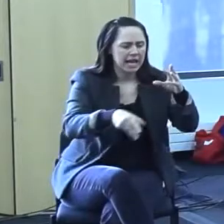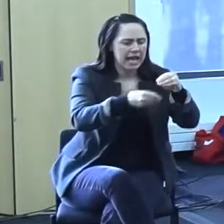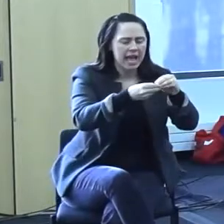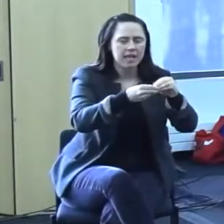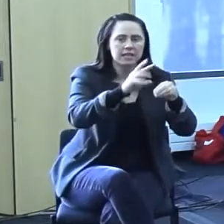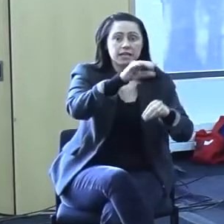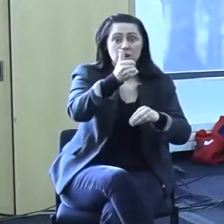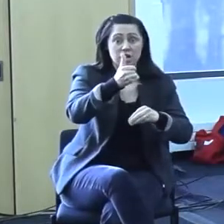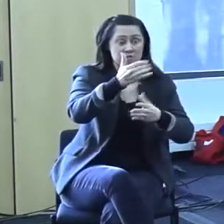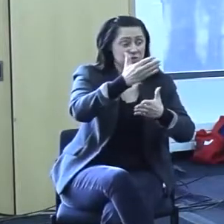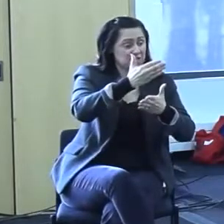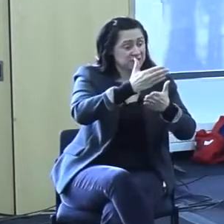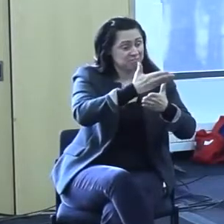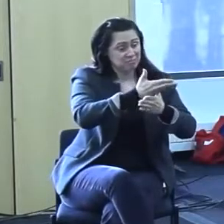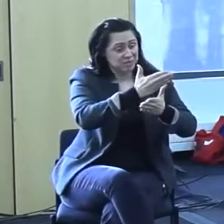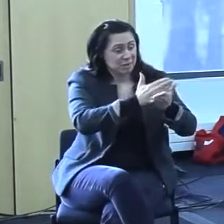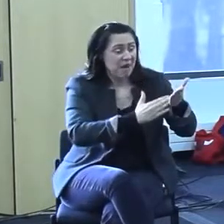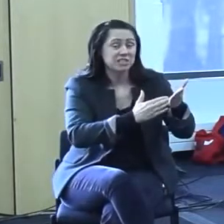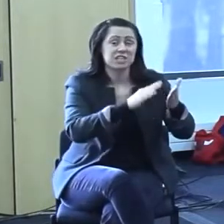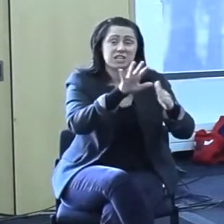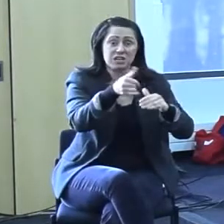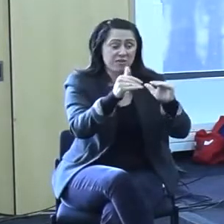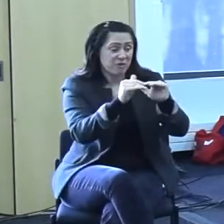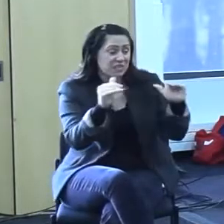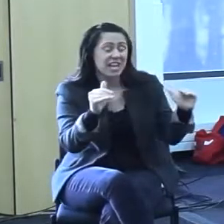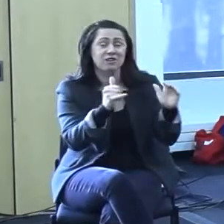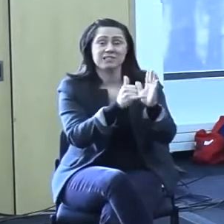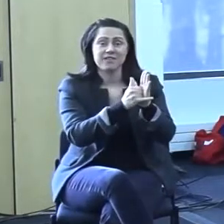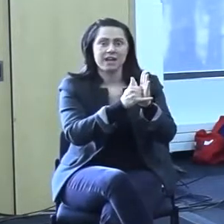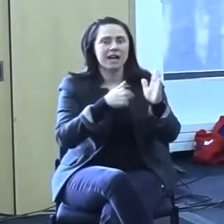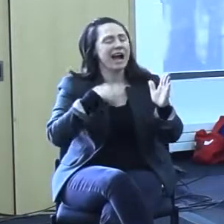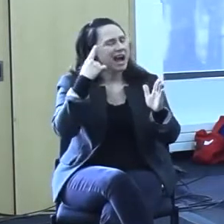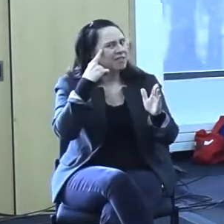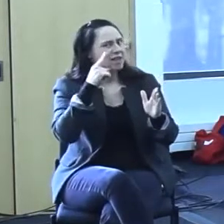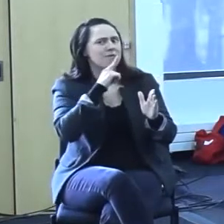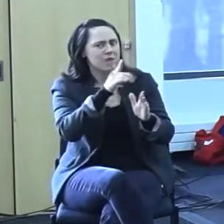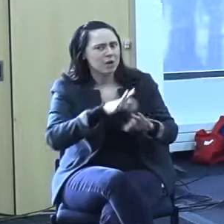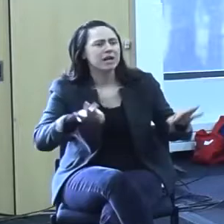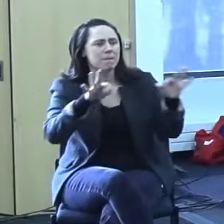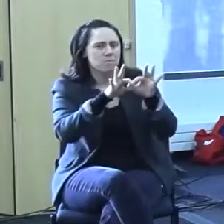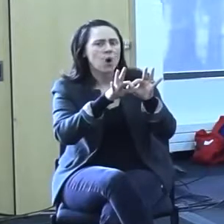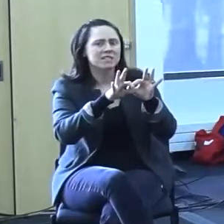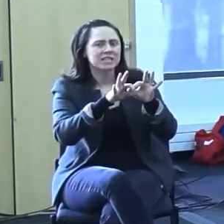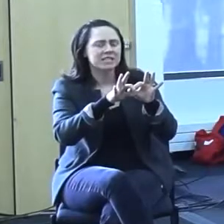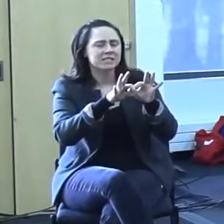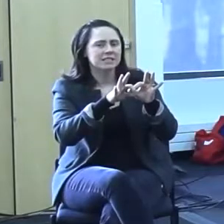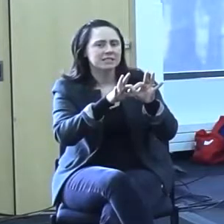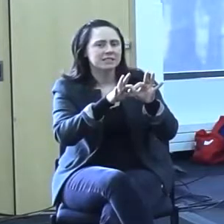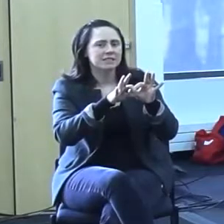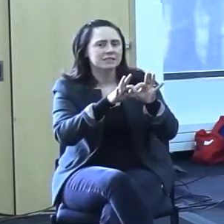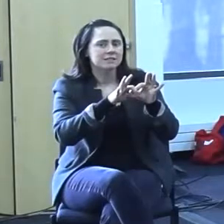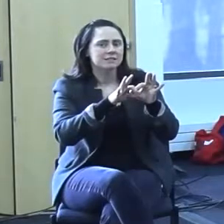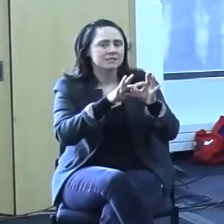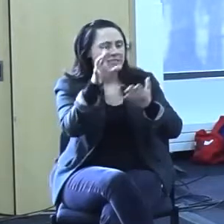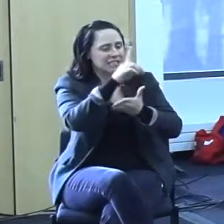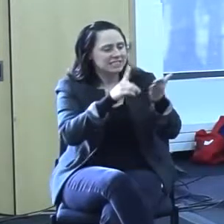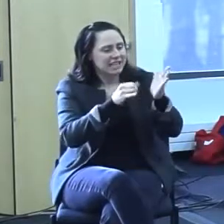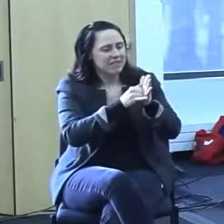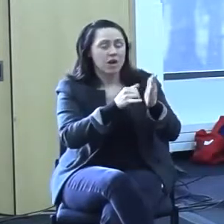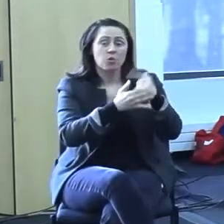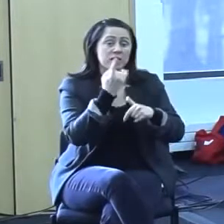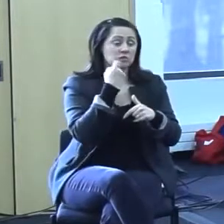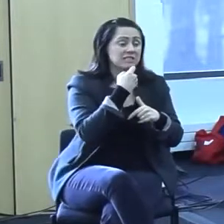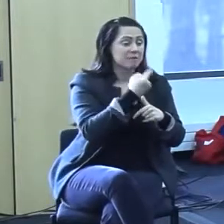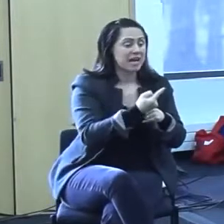another dimension, another layer to design that I believe is extremely important for what you just mentioned, Adam,